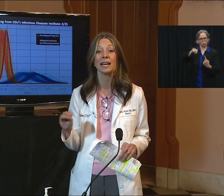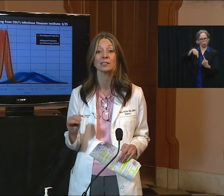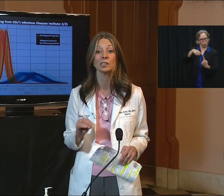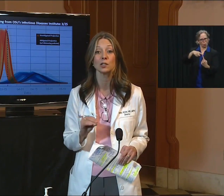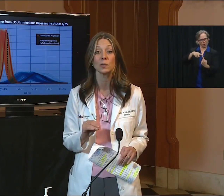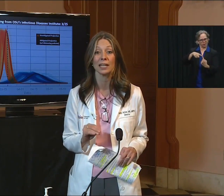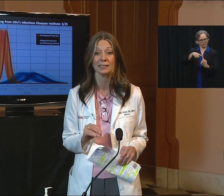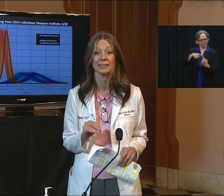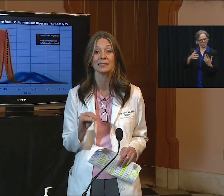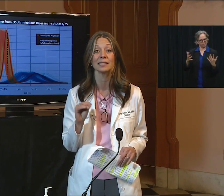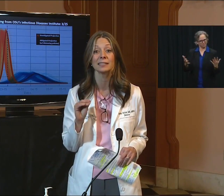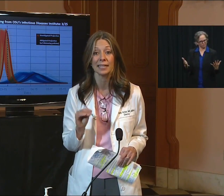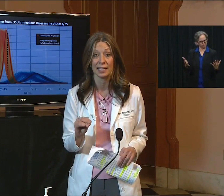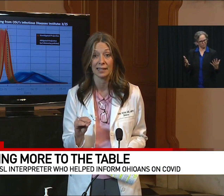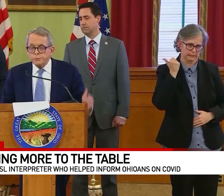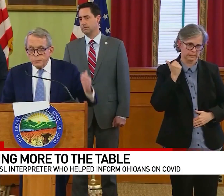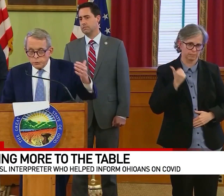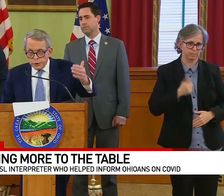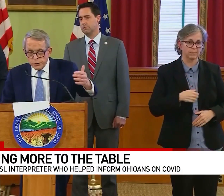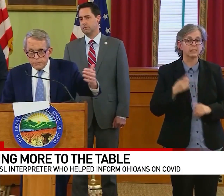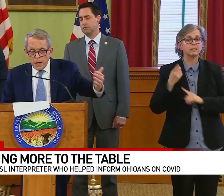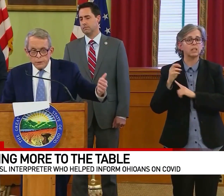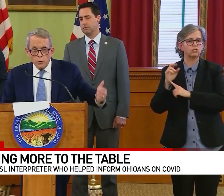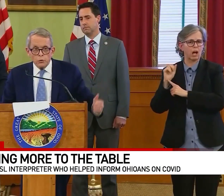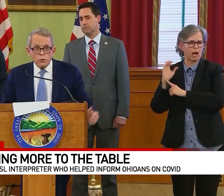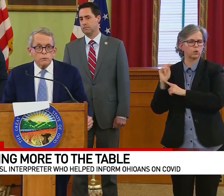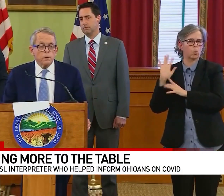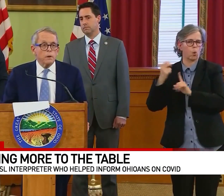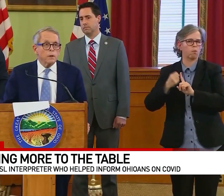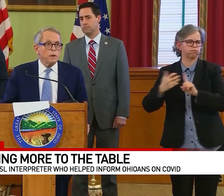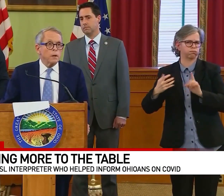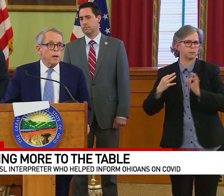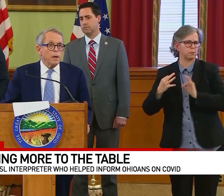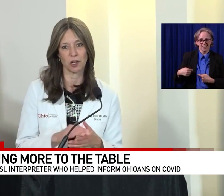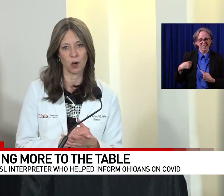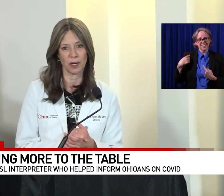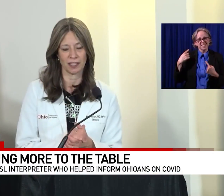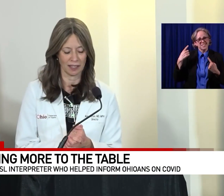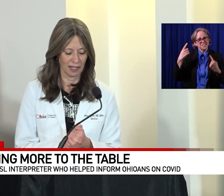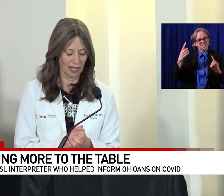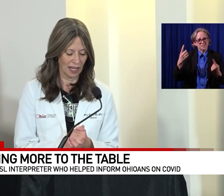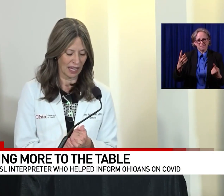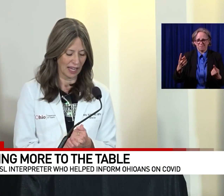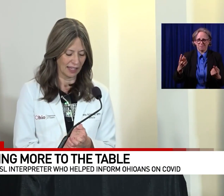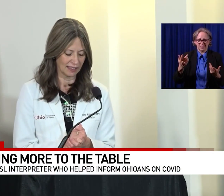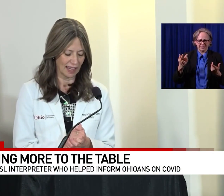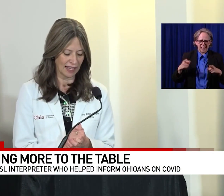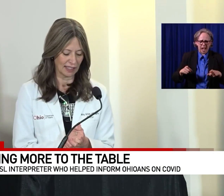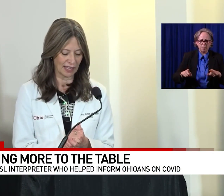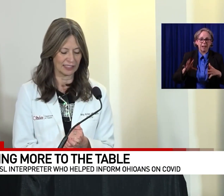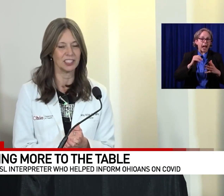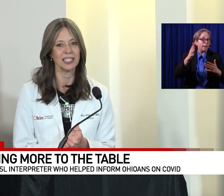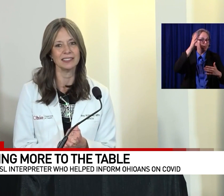2 o'clock every day. As the state of Ohio began to quarantine, the daily COVID briefings became a lifeline to